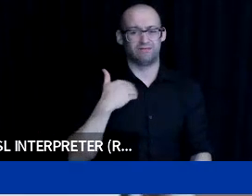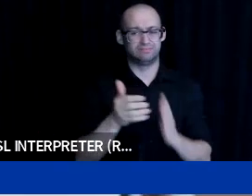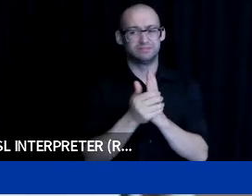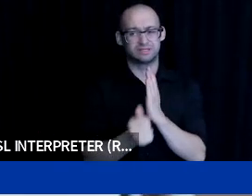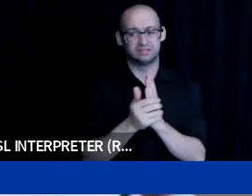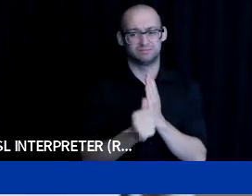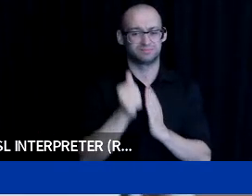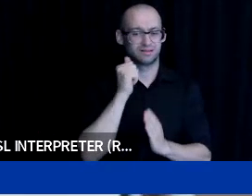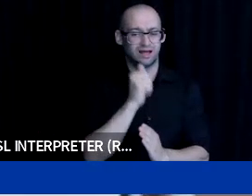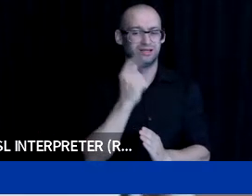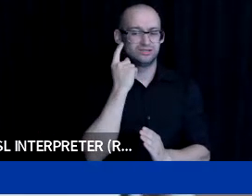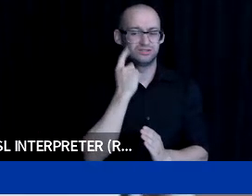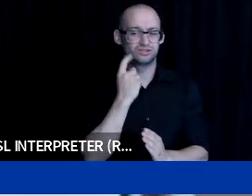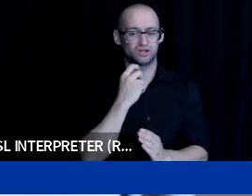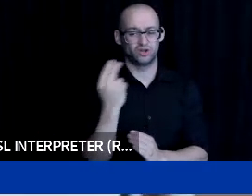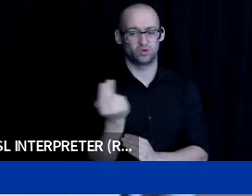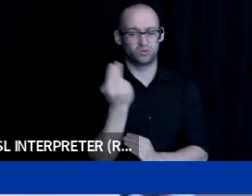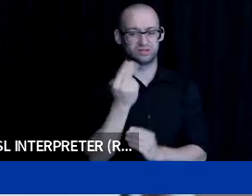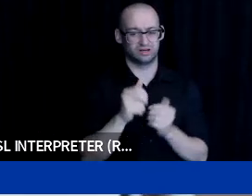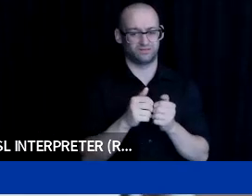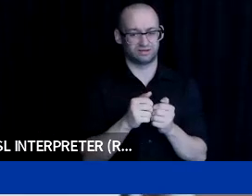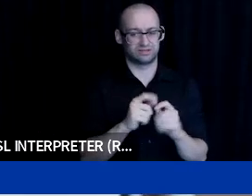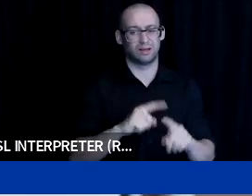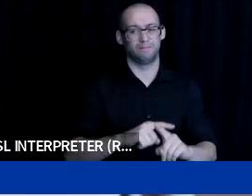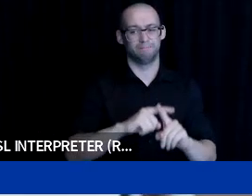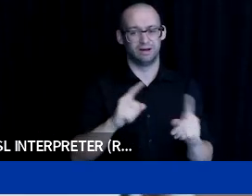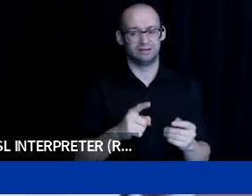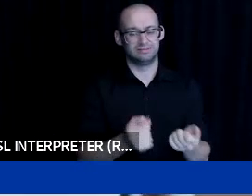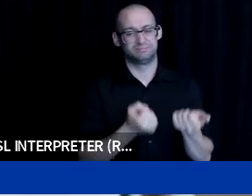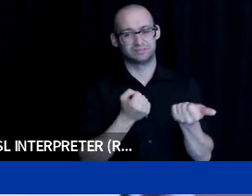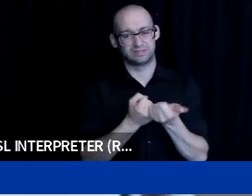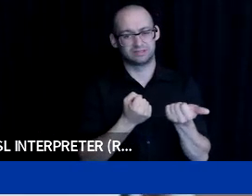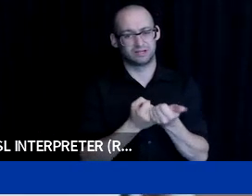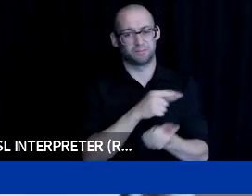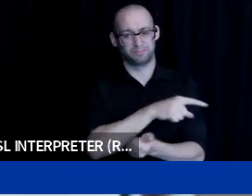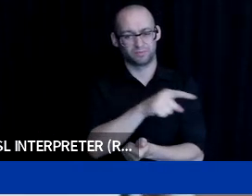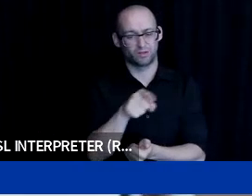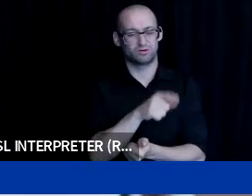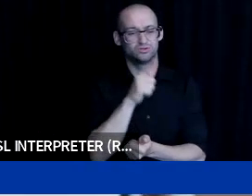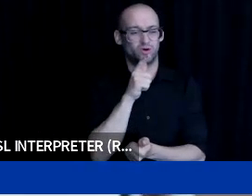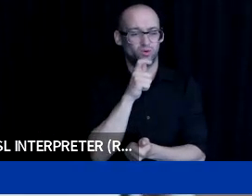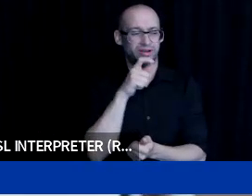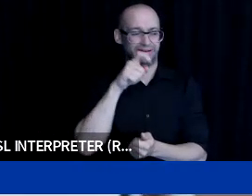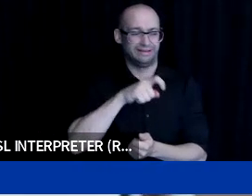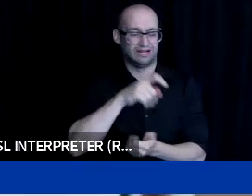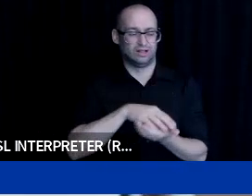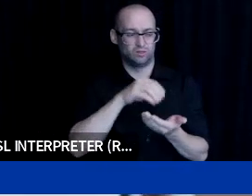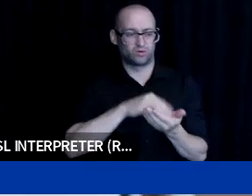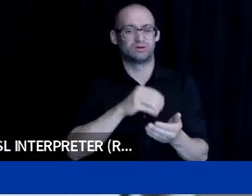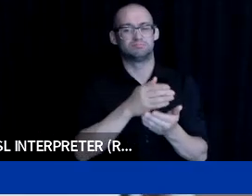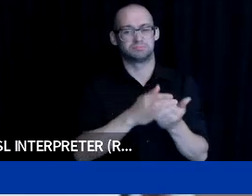only to use the devices, but also assist those who need to learn some digital skills as